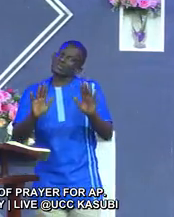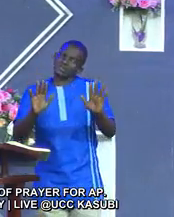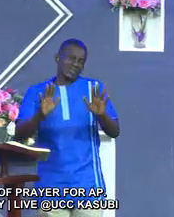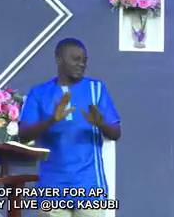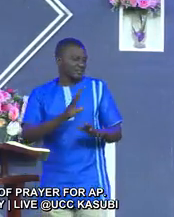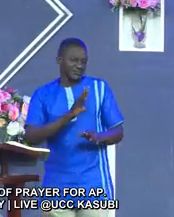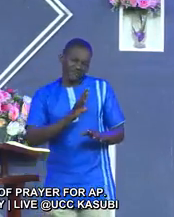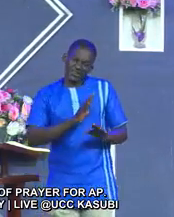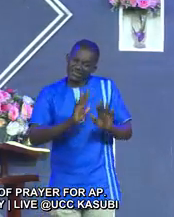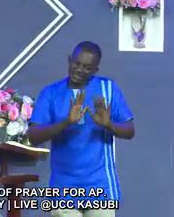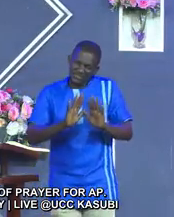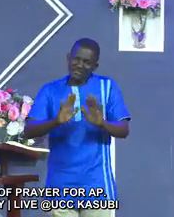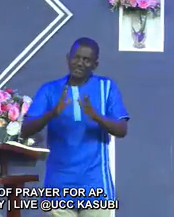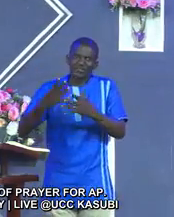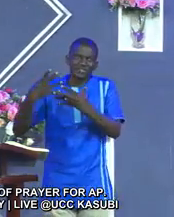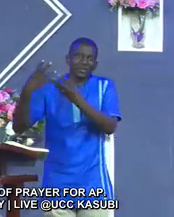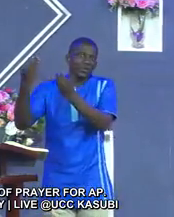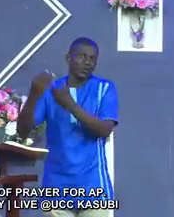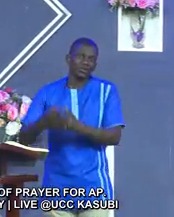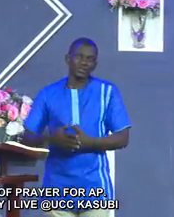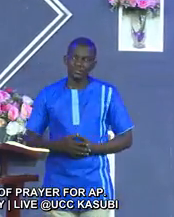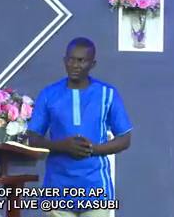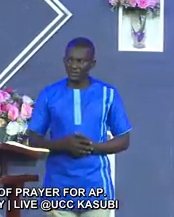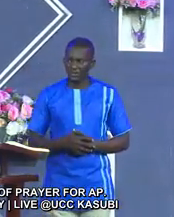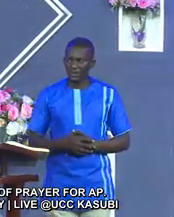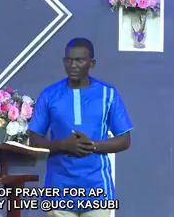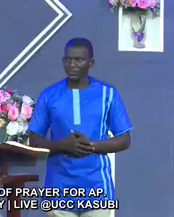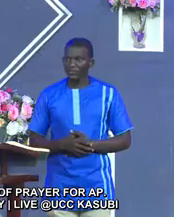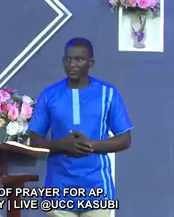Until he said that release them and they go.